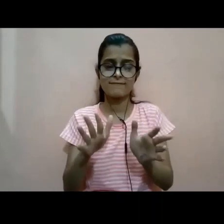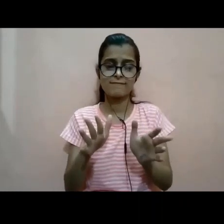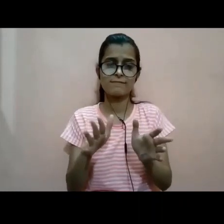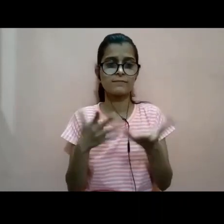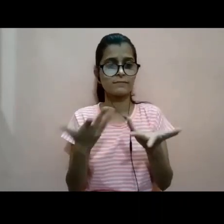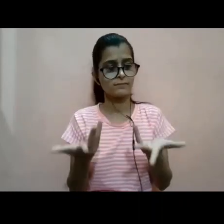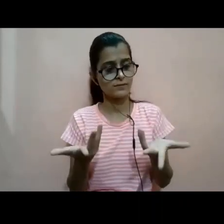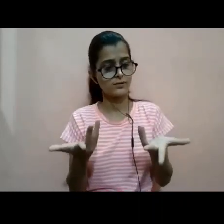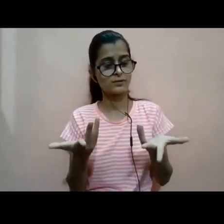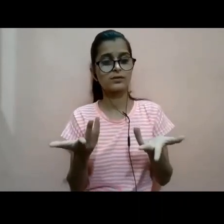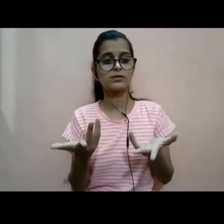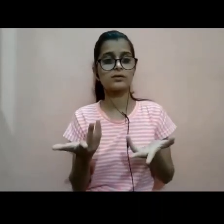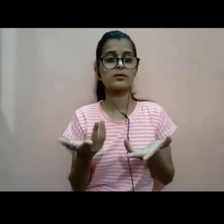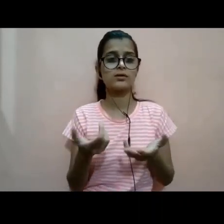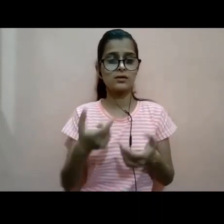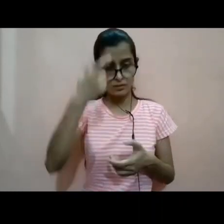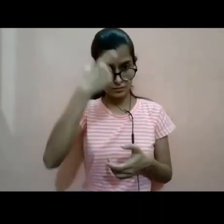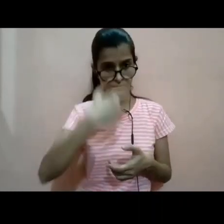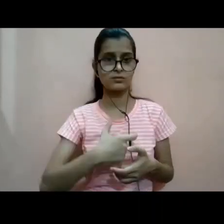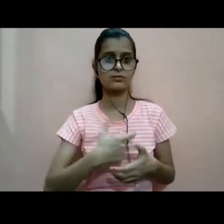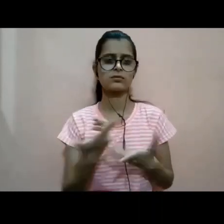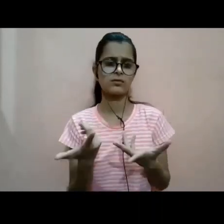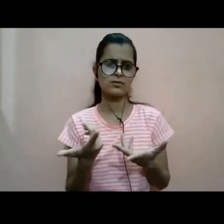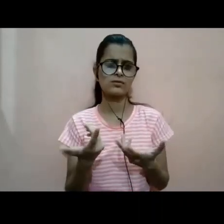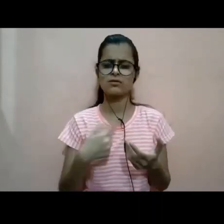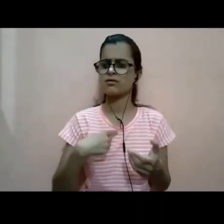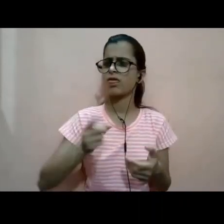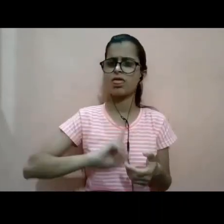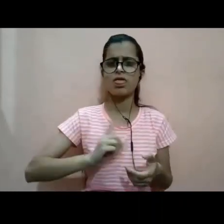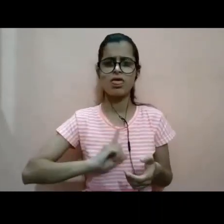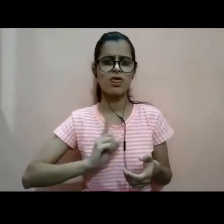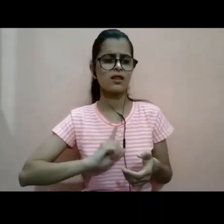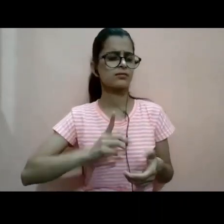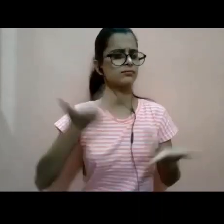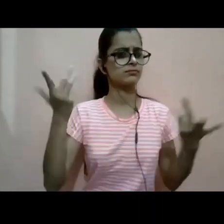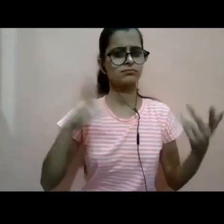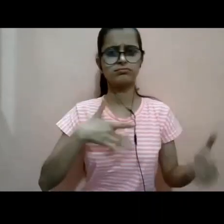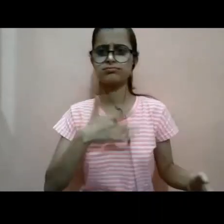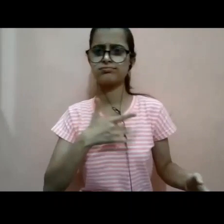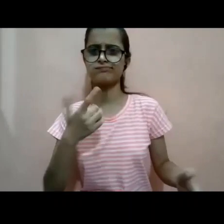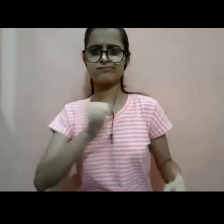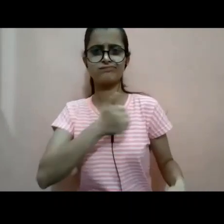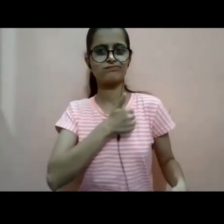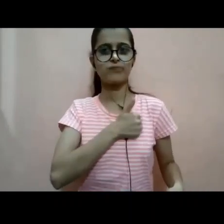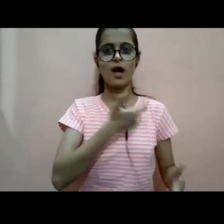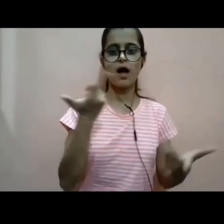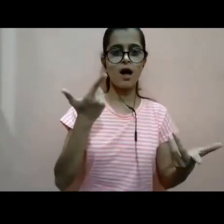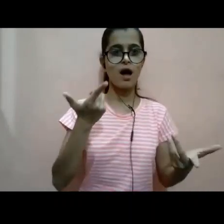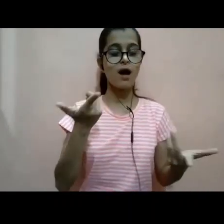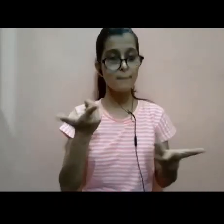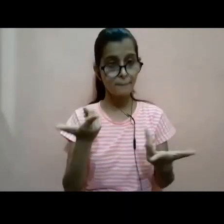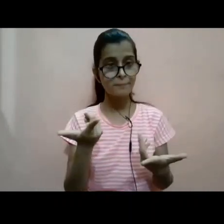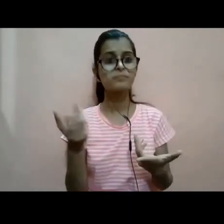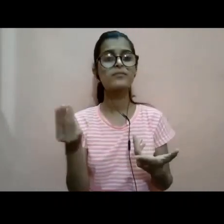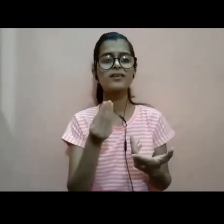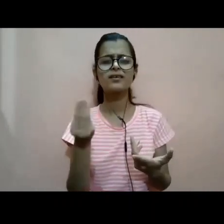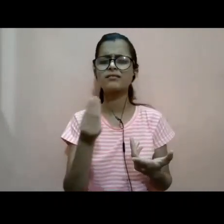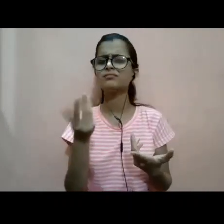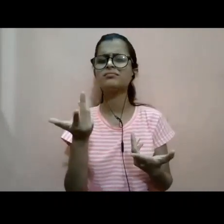can lead us down individualistic and very selfish routes. But it's also, of course, at the